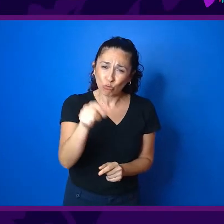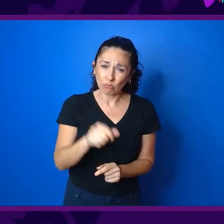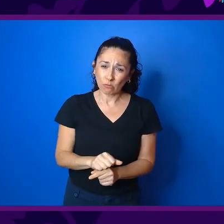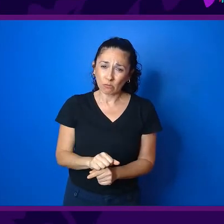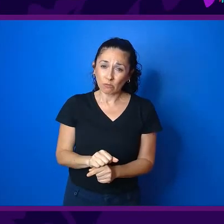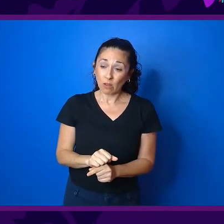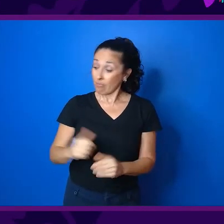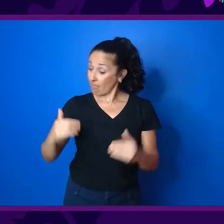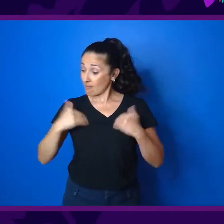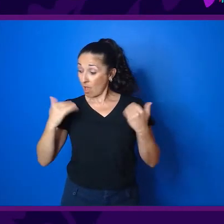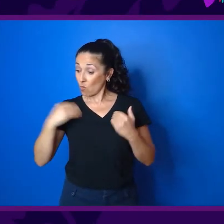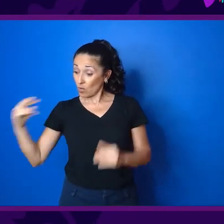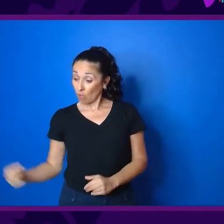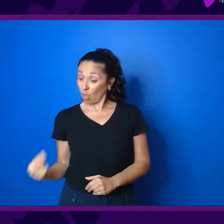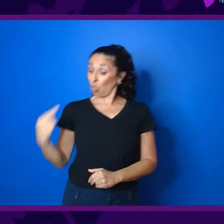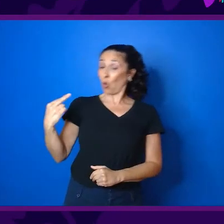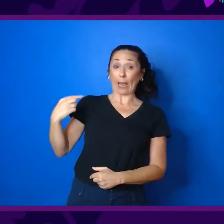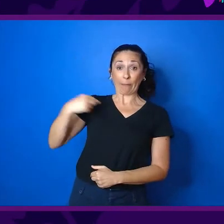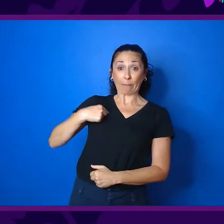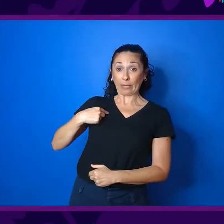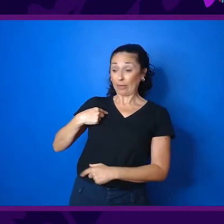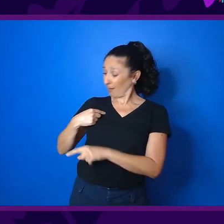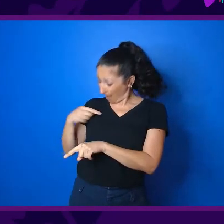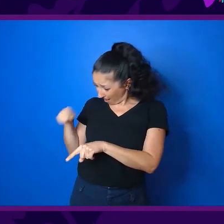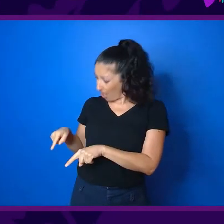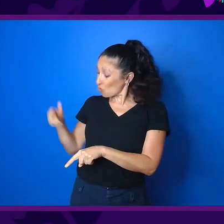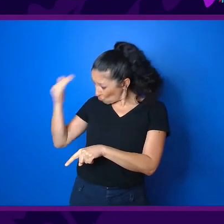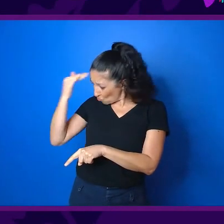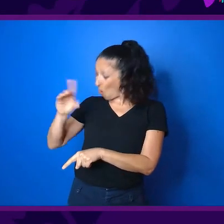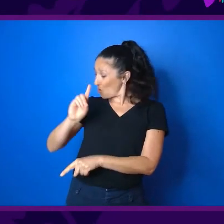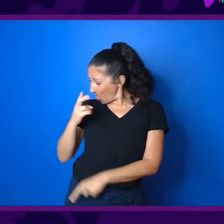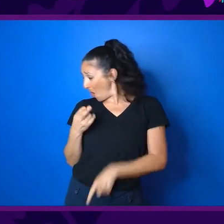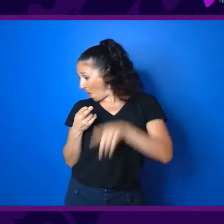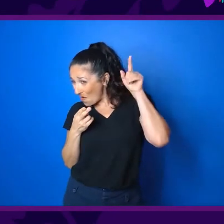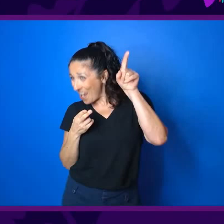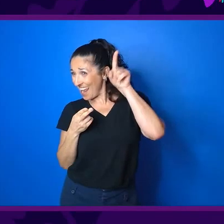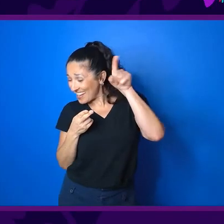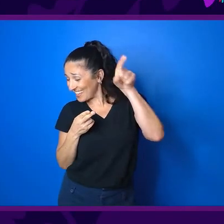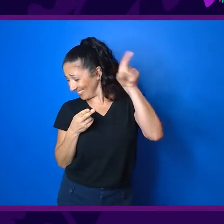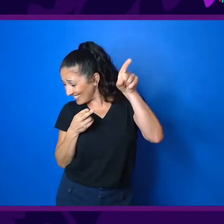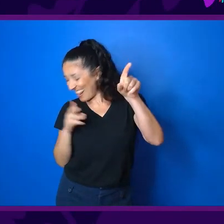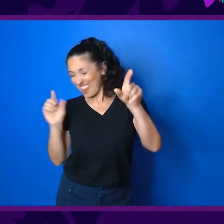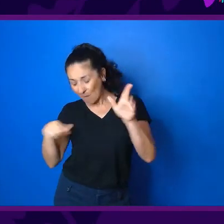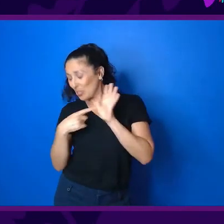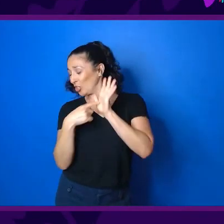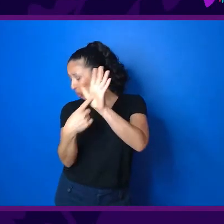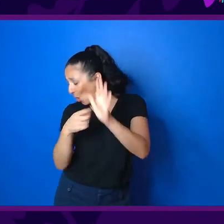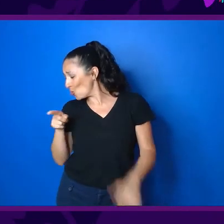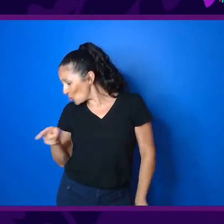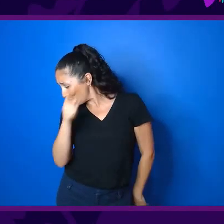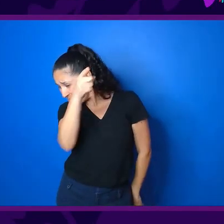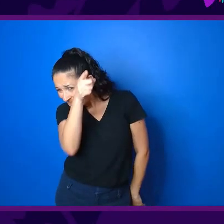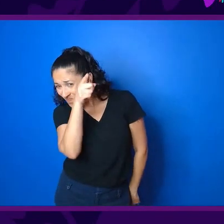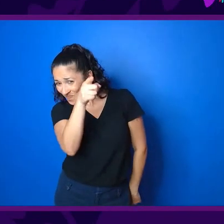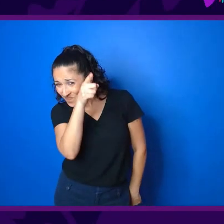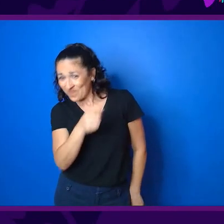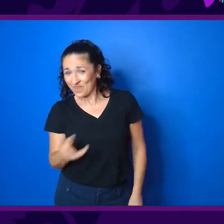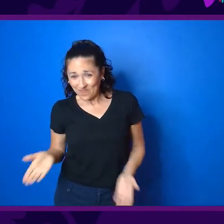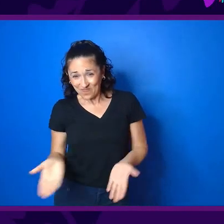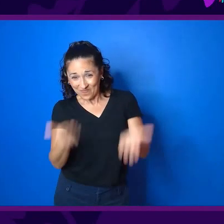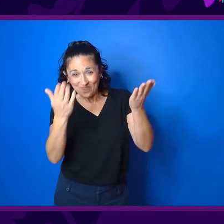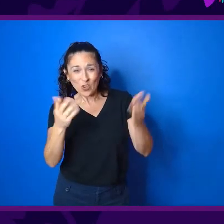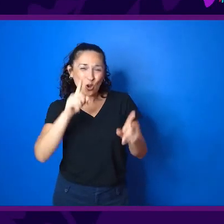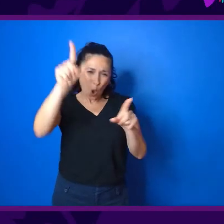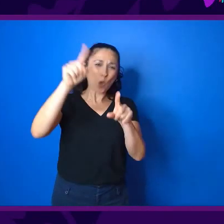to me, I say, do you know who Dolores Huerta is? Let me show you. Let's go to the mountain,